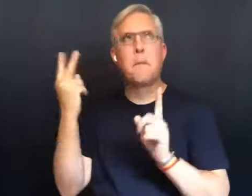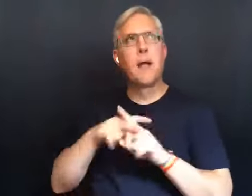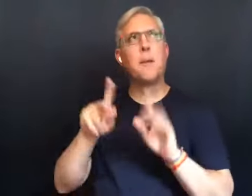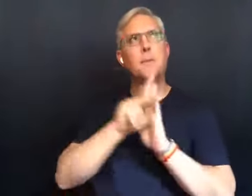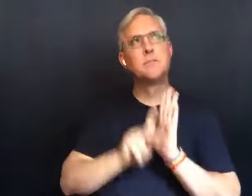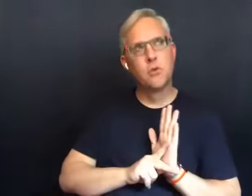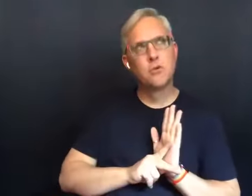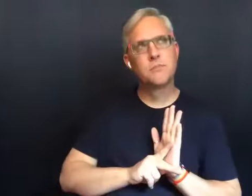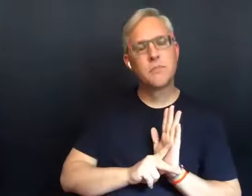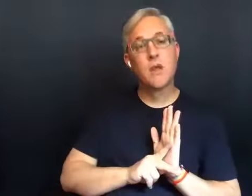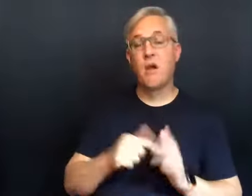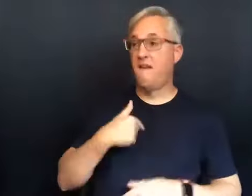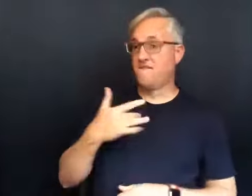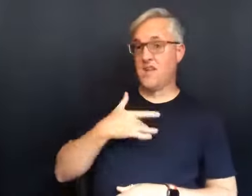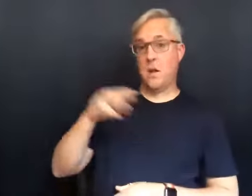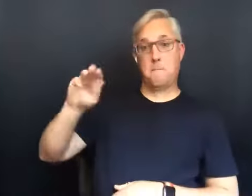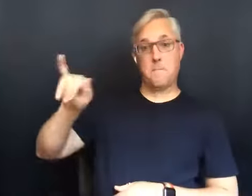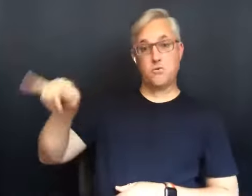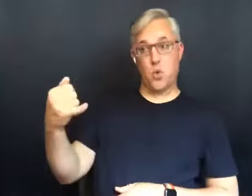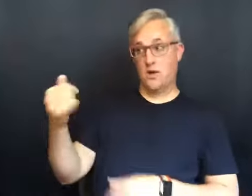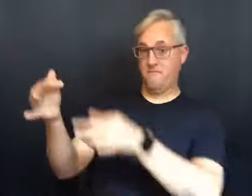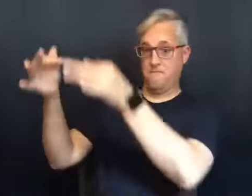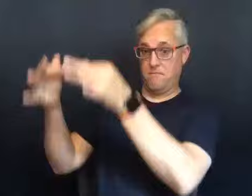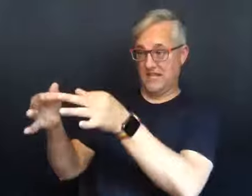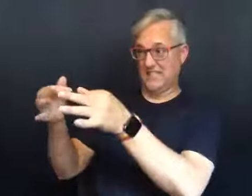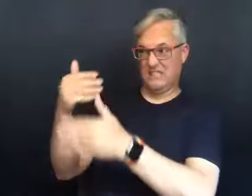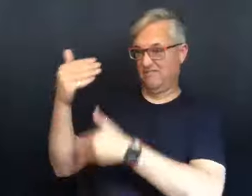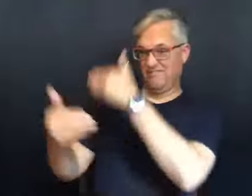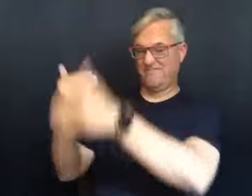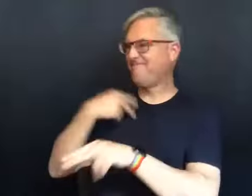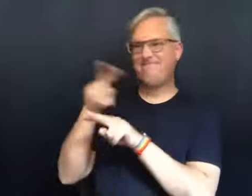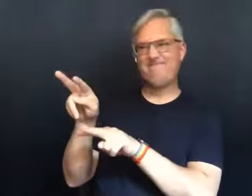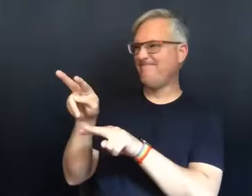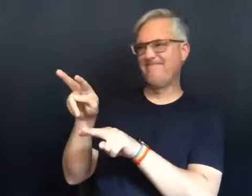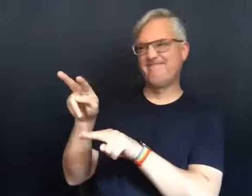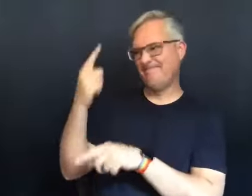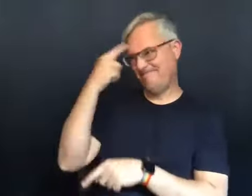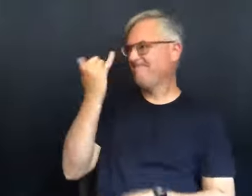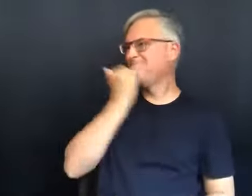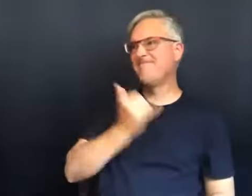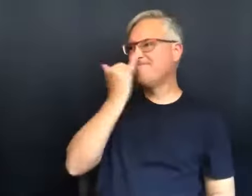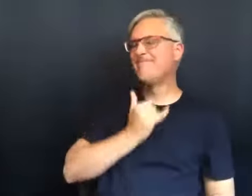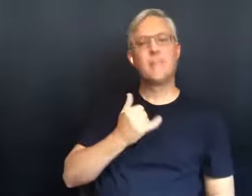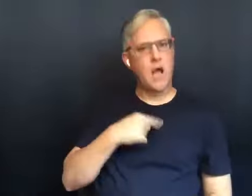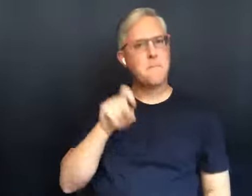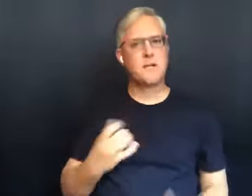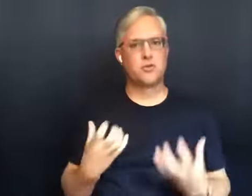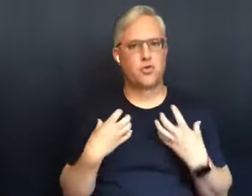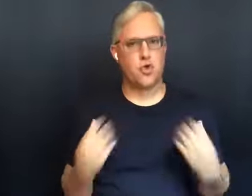to understand, to apply the principles. And then when I believe that a majority is moving in a direction that I think is an